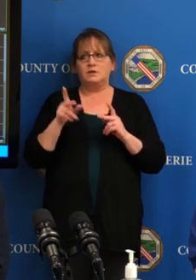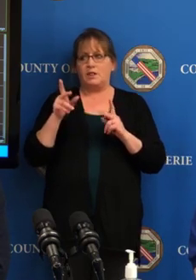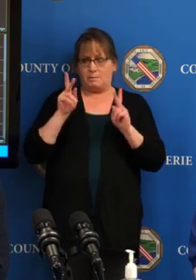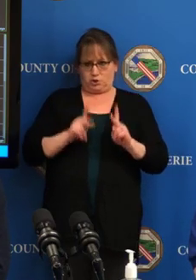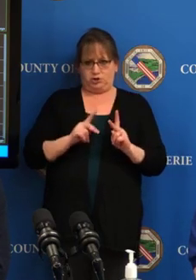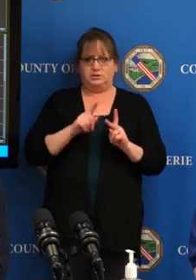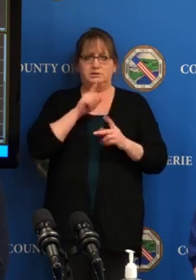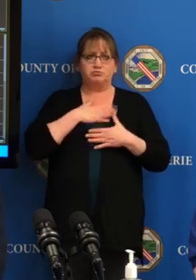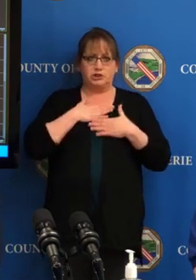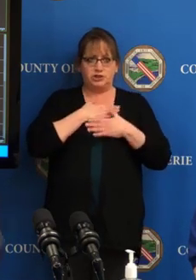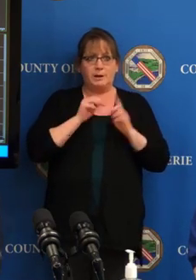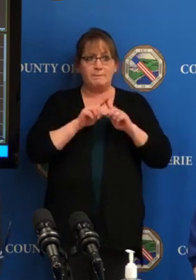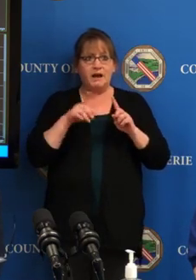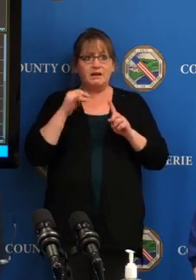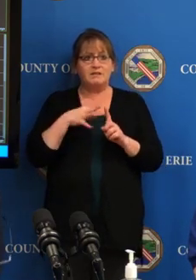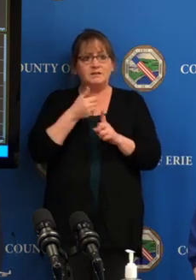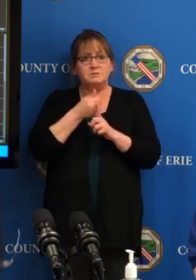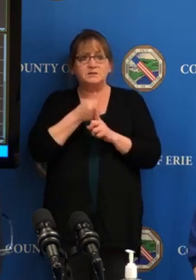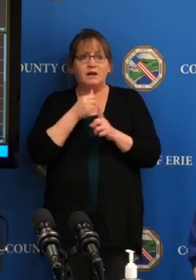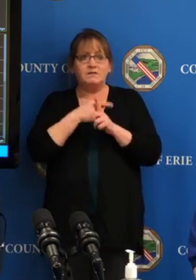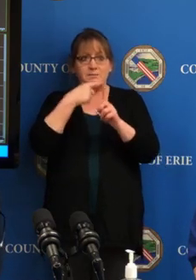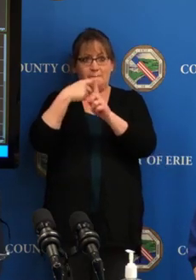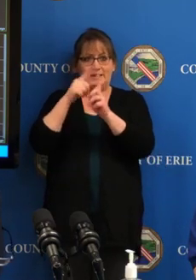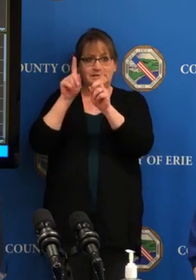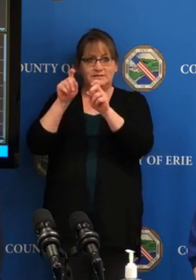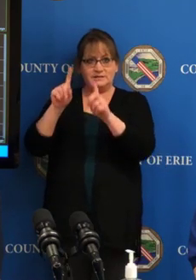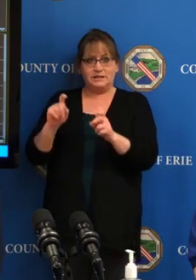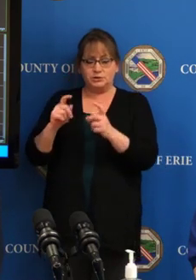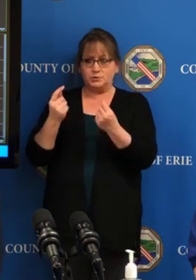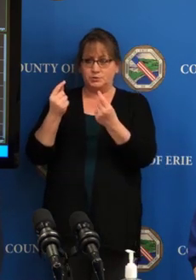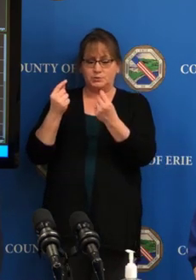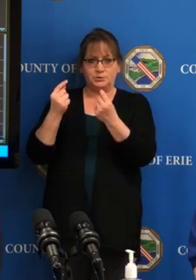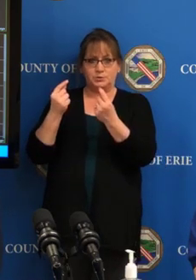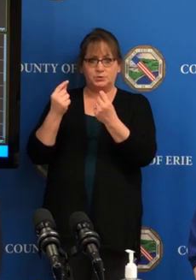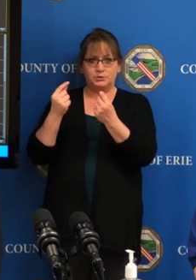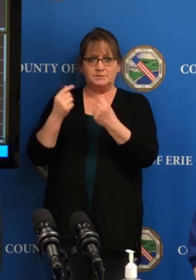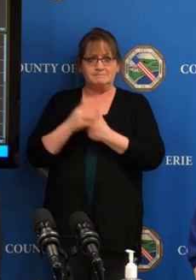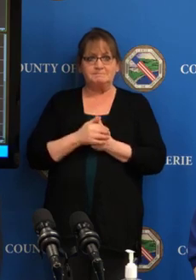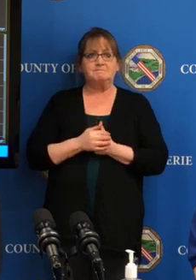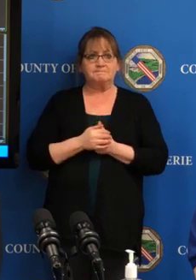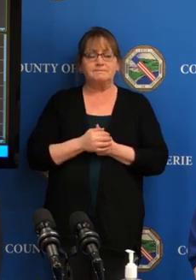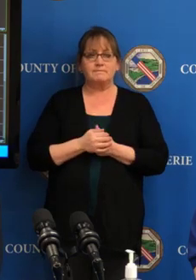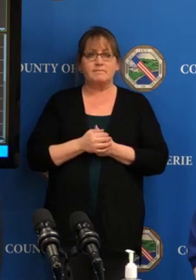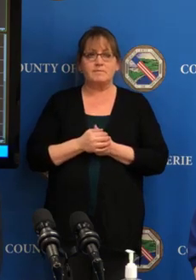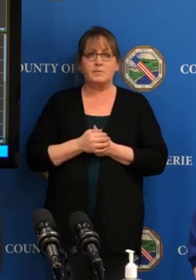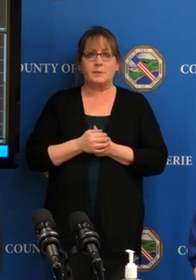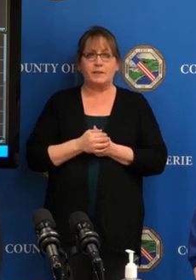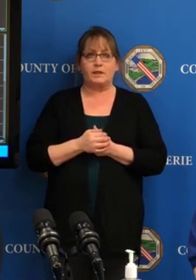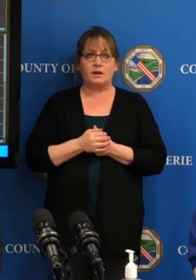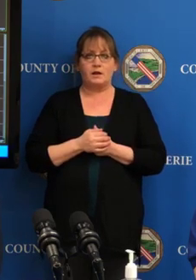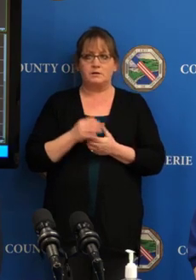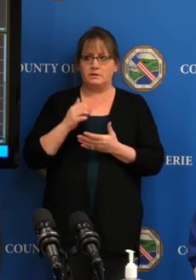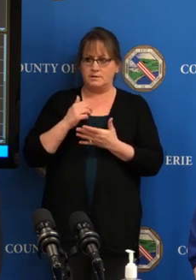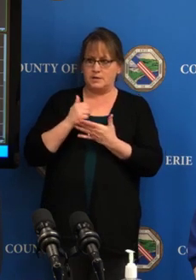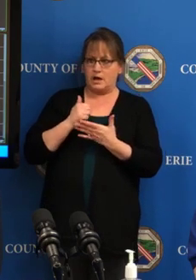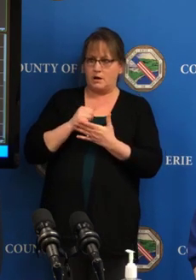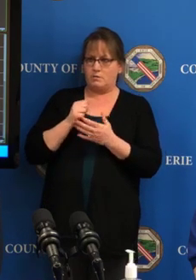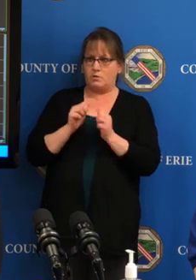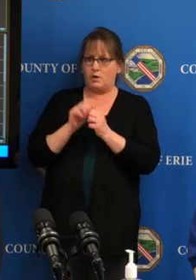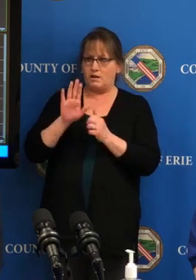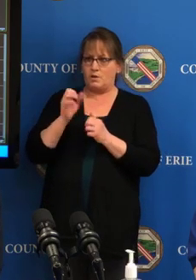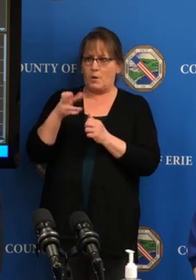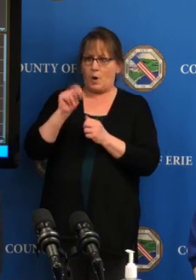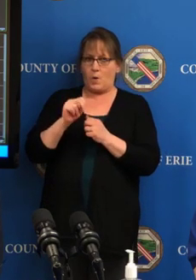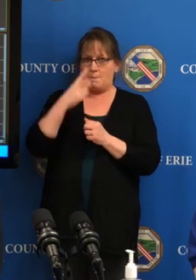they also know what, if they were an individual who is positive, tested positive, what they can do to help with their own